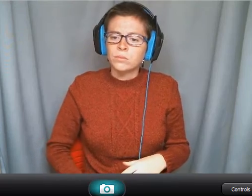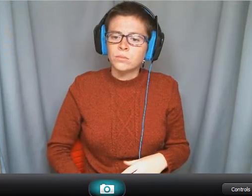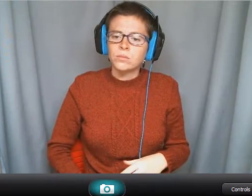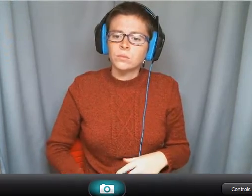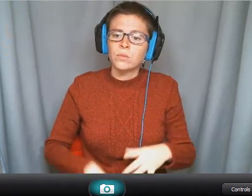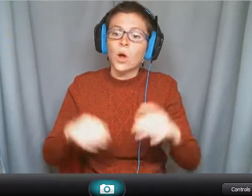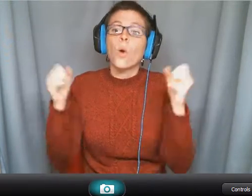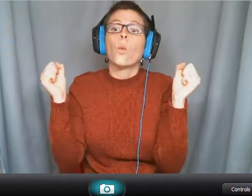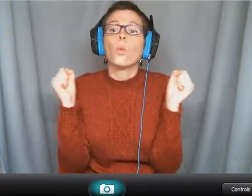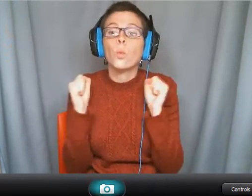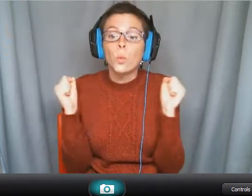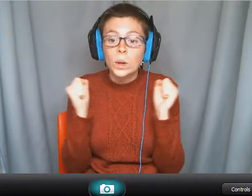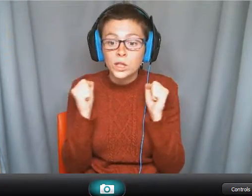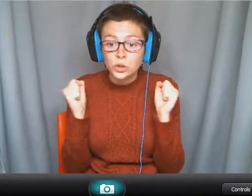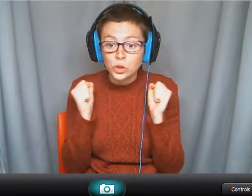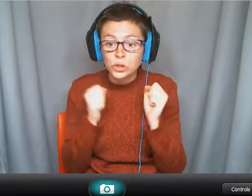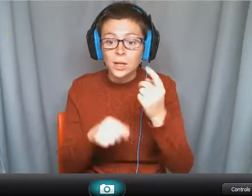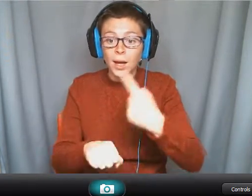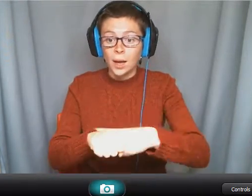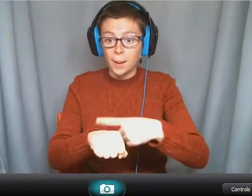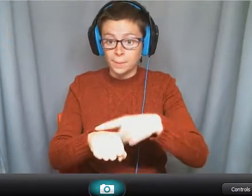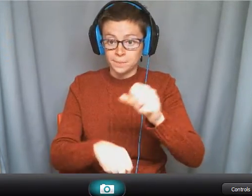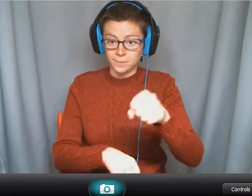called when it freezes and falls?